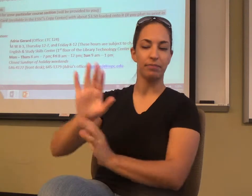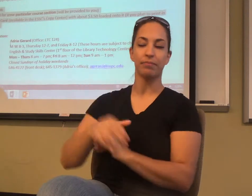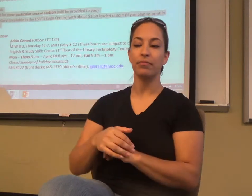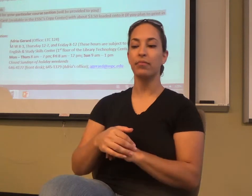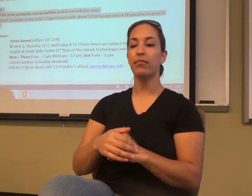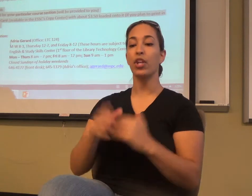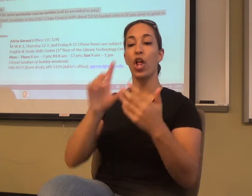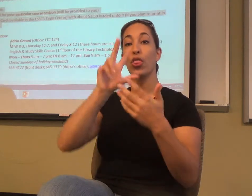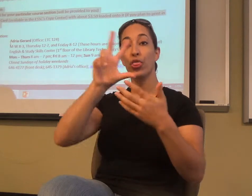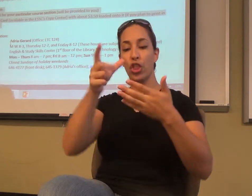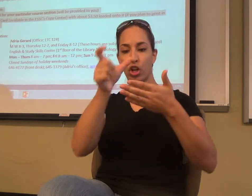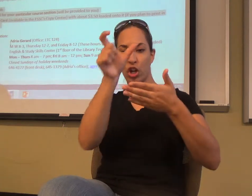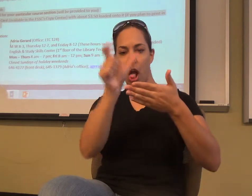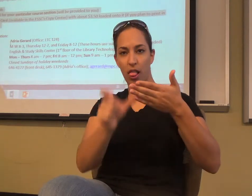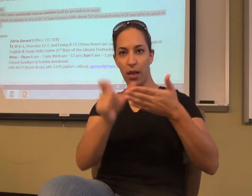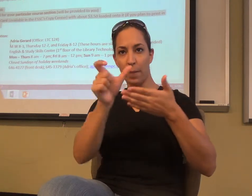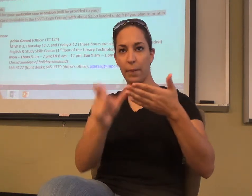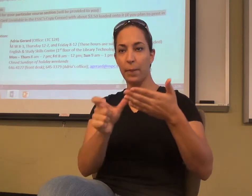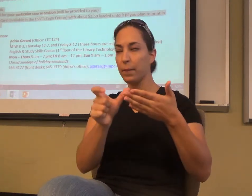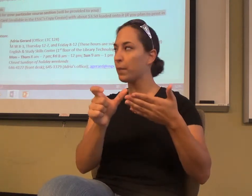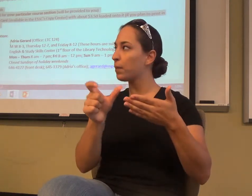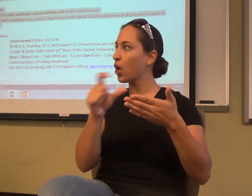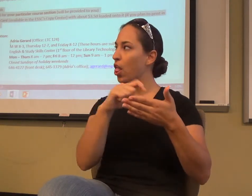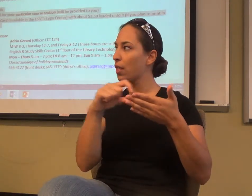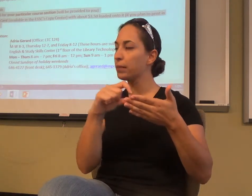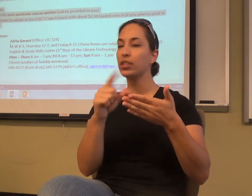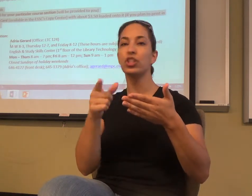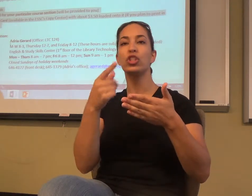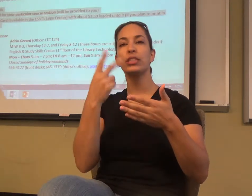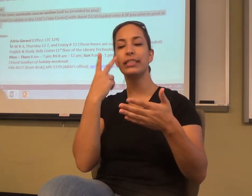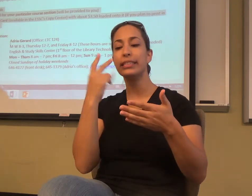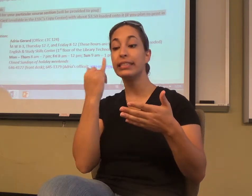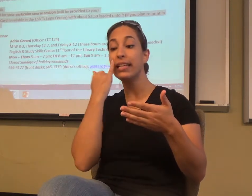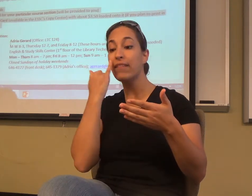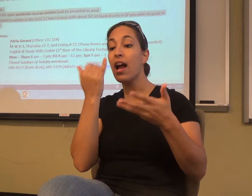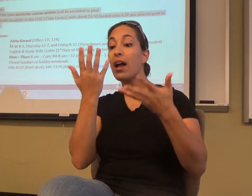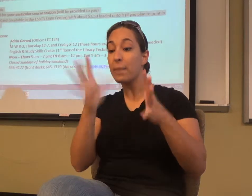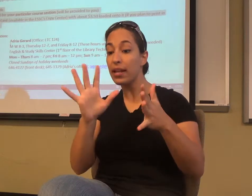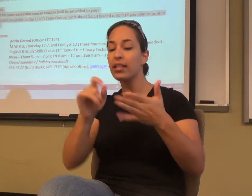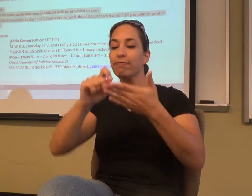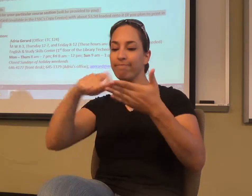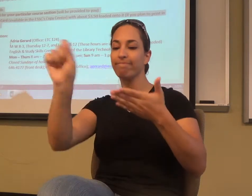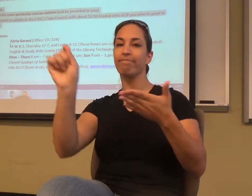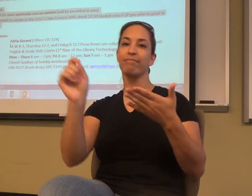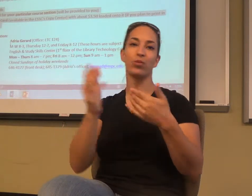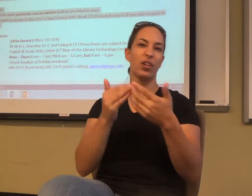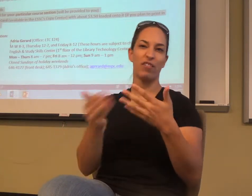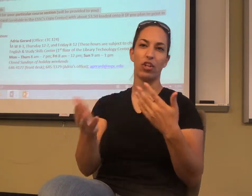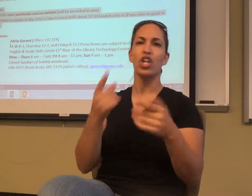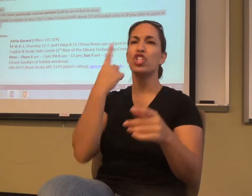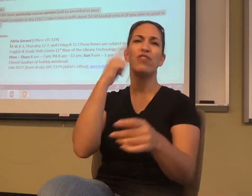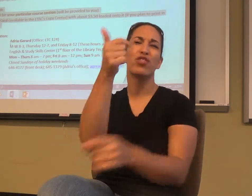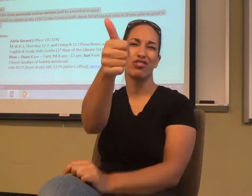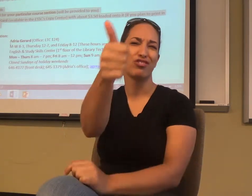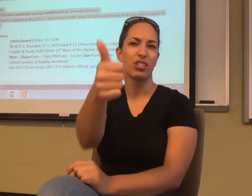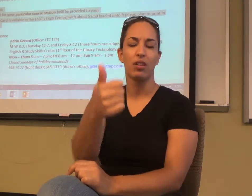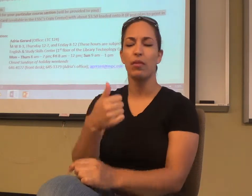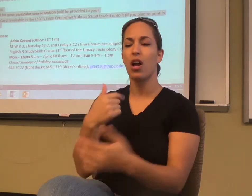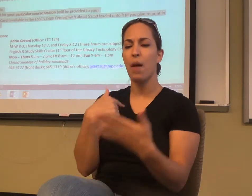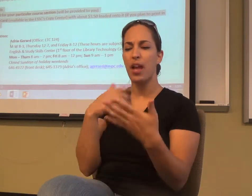you've completed an assignment. Okay, this is just something for you to keep track of your progress. If any of you guys are repeats